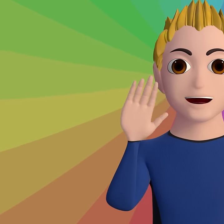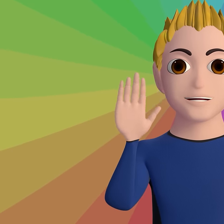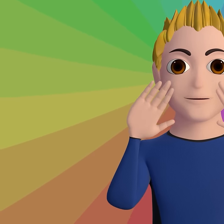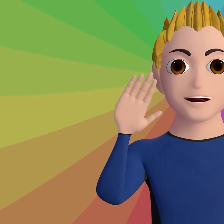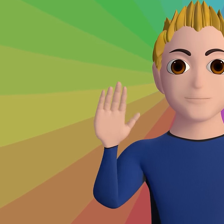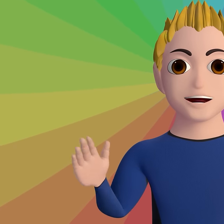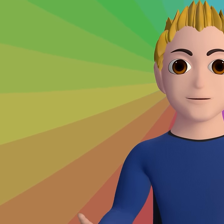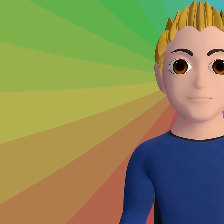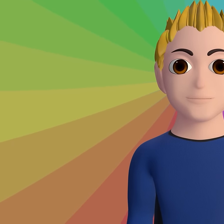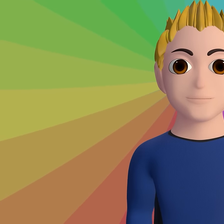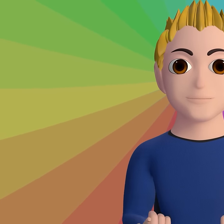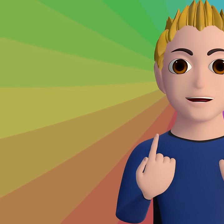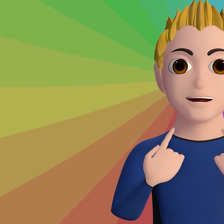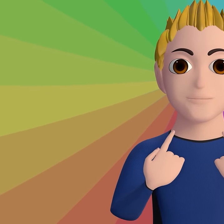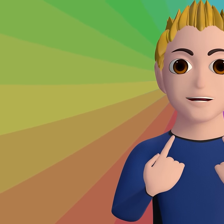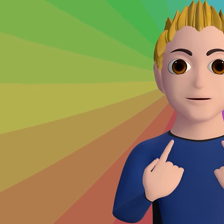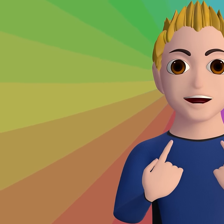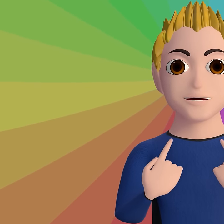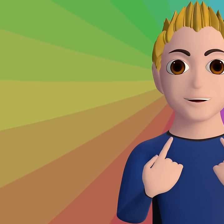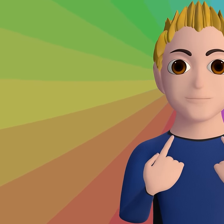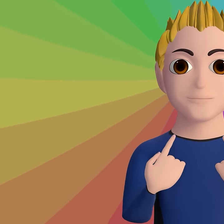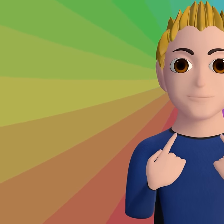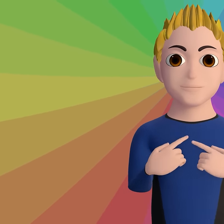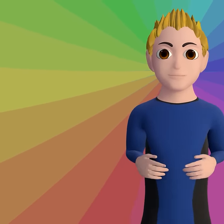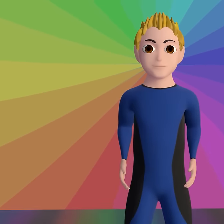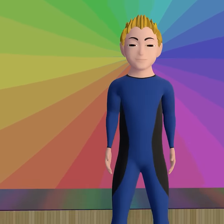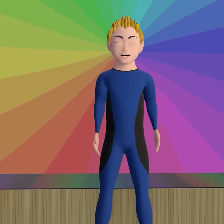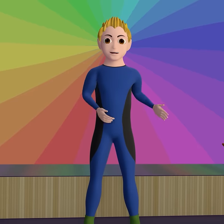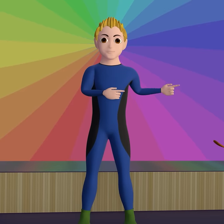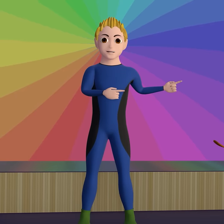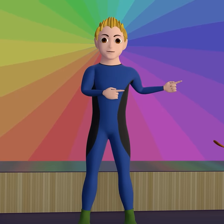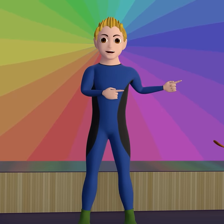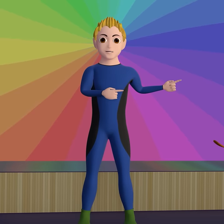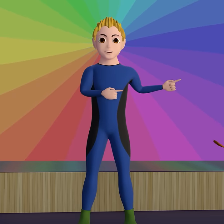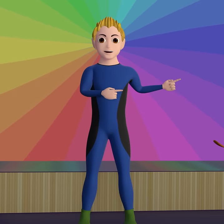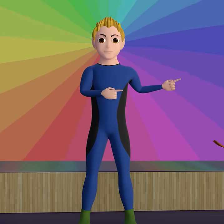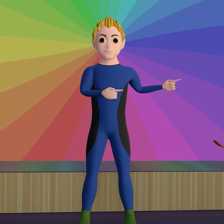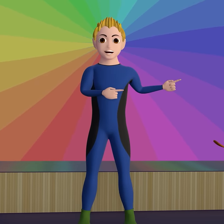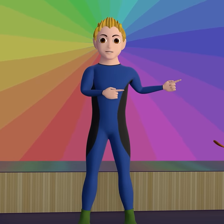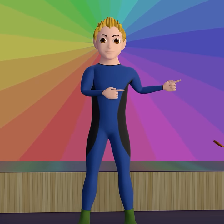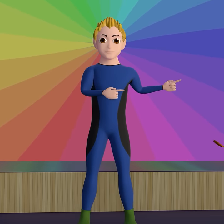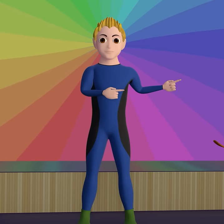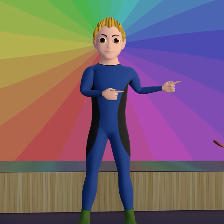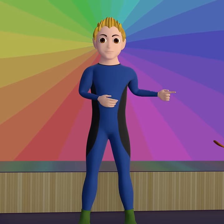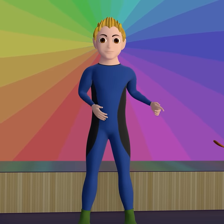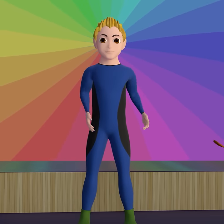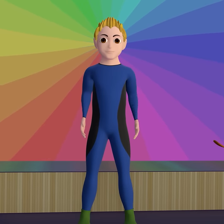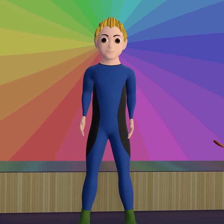Hey, kids! It's me, Scuba Jack. Let's learn the letter F. Did